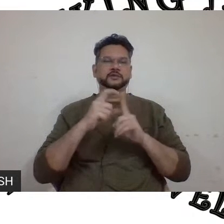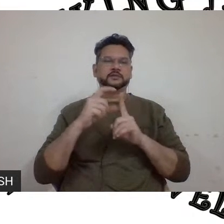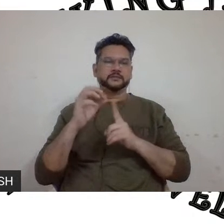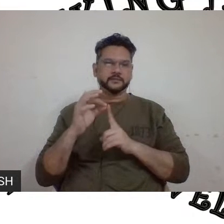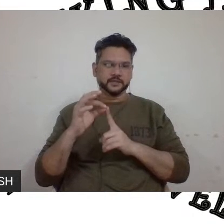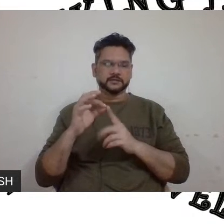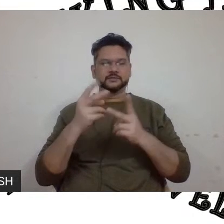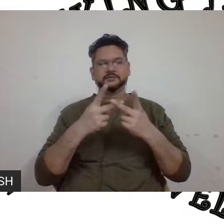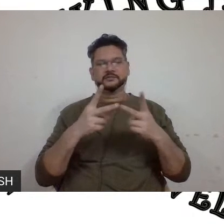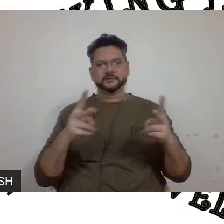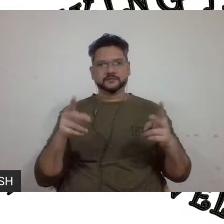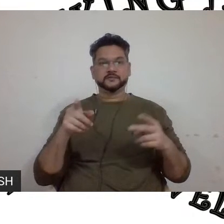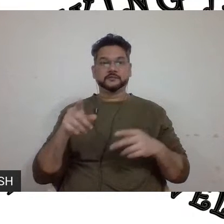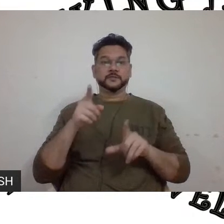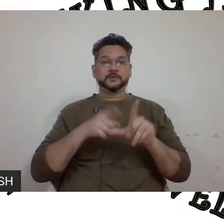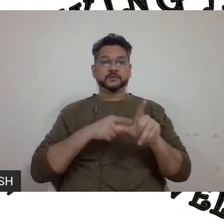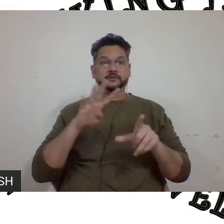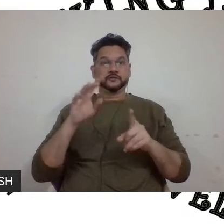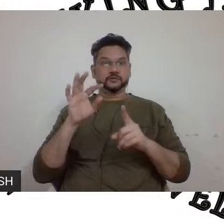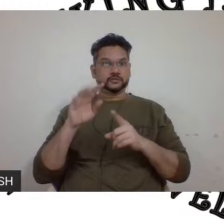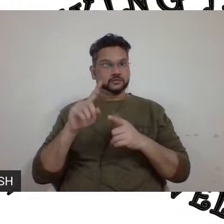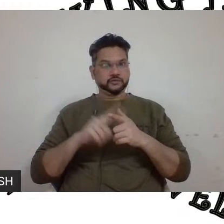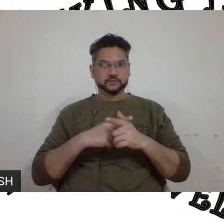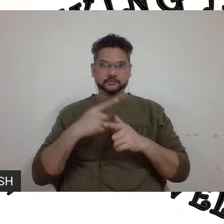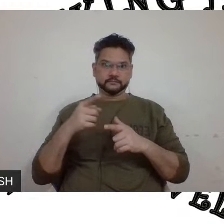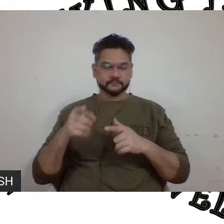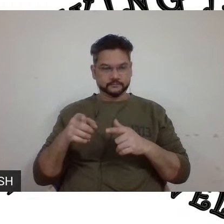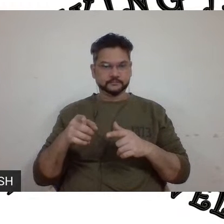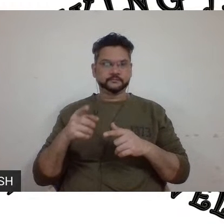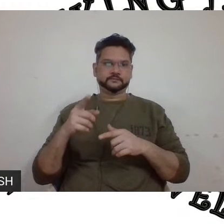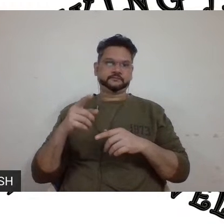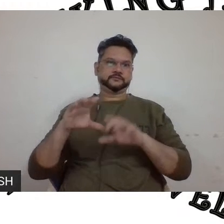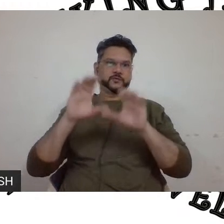it is, as I mentioned, it is 8 year young,